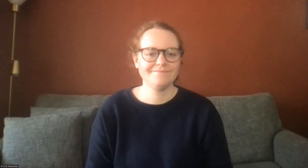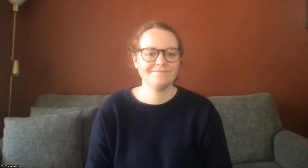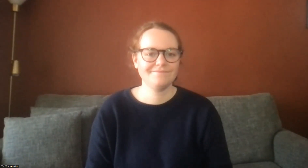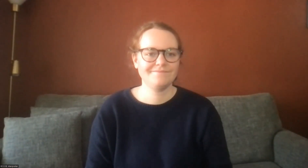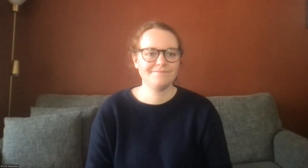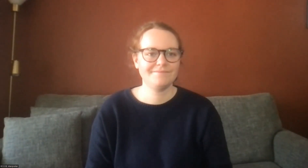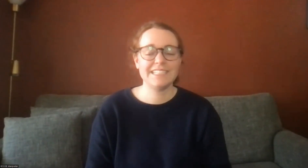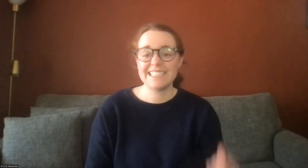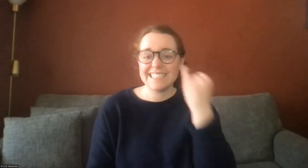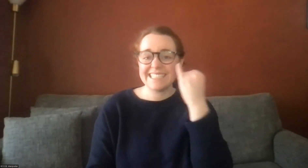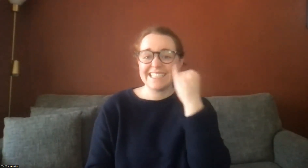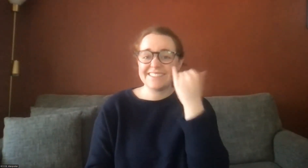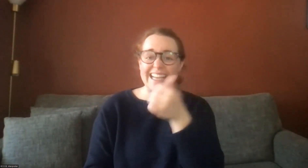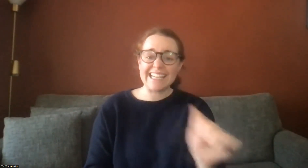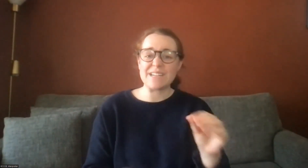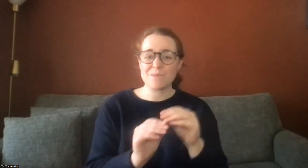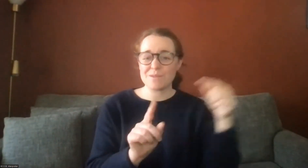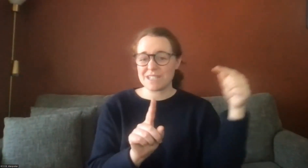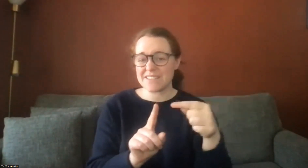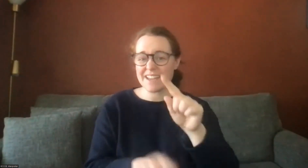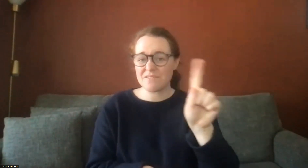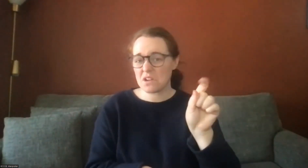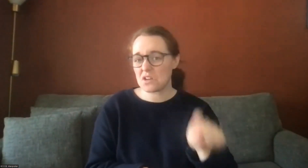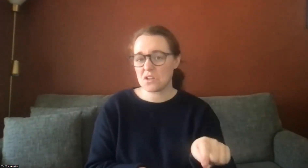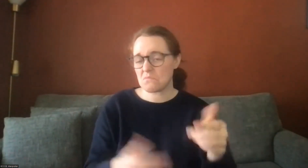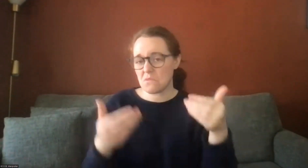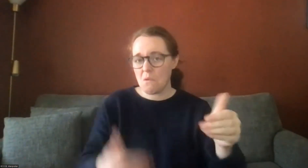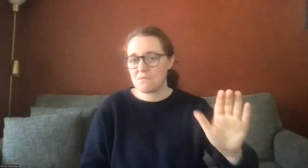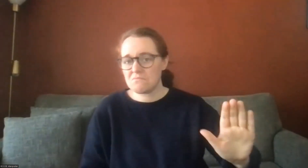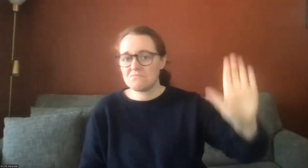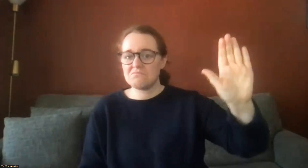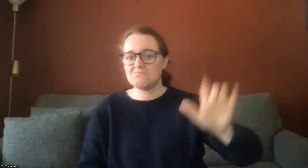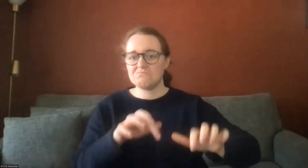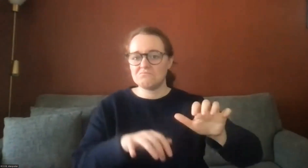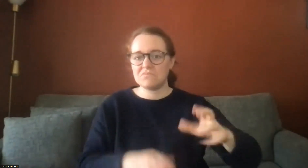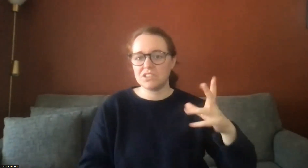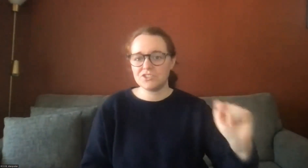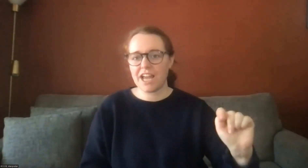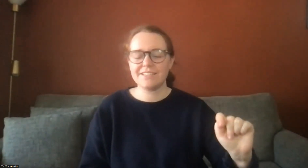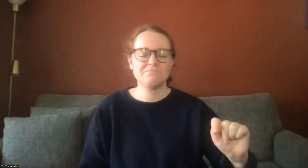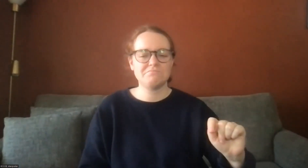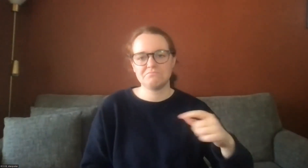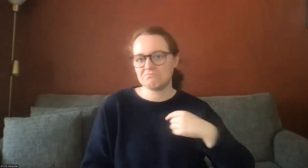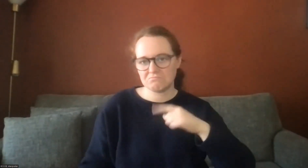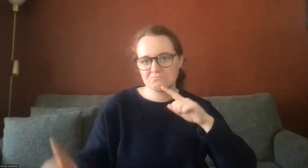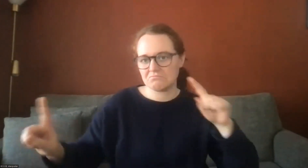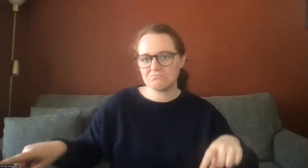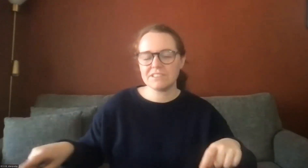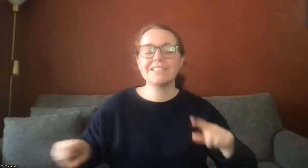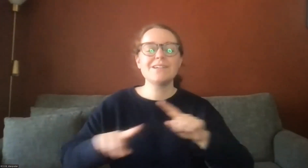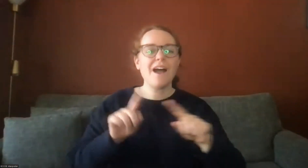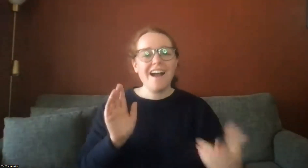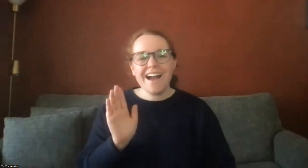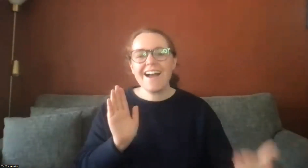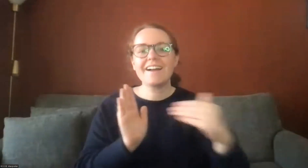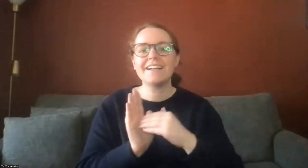If anyone has a more specific question related to that, feel free to put it in the chat or unmute yourself. But again,